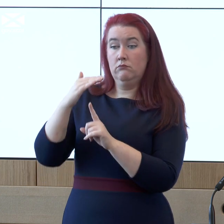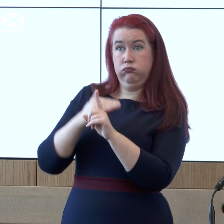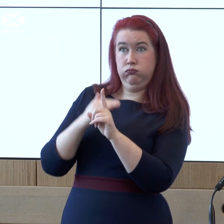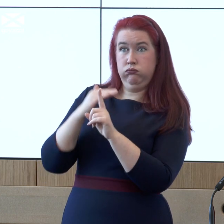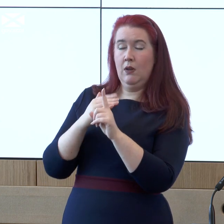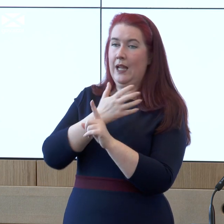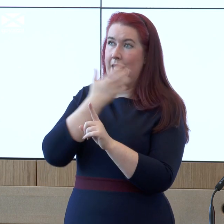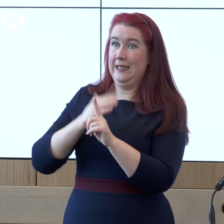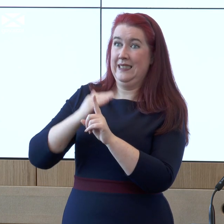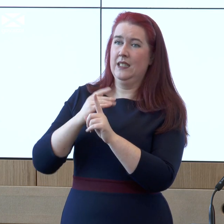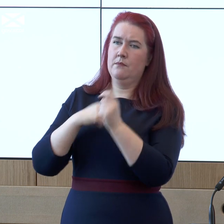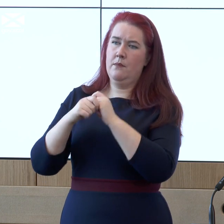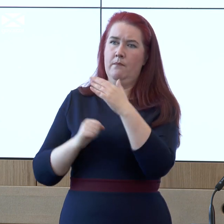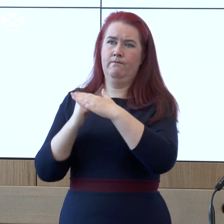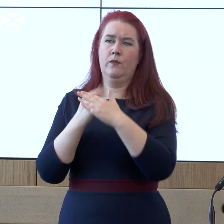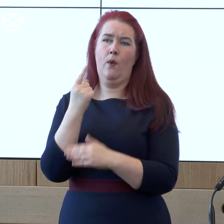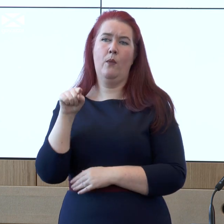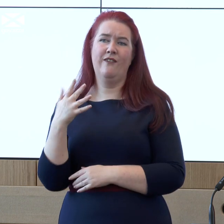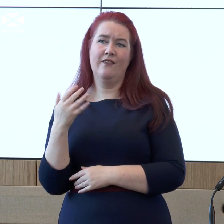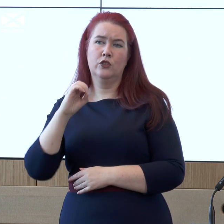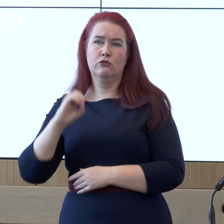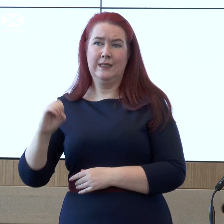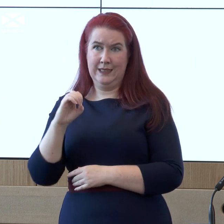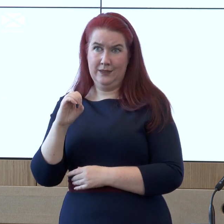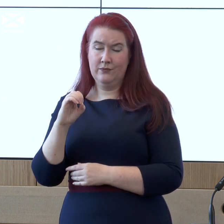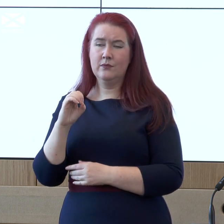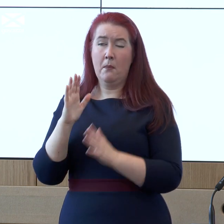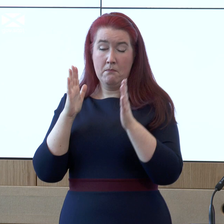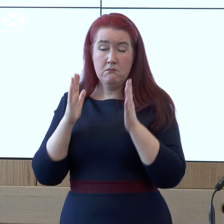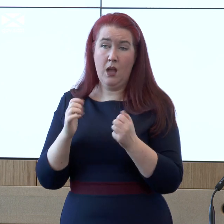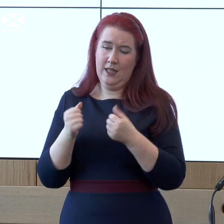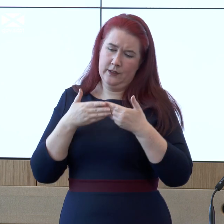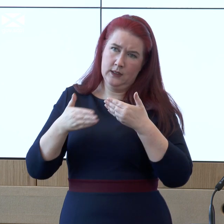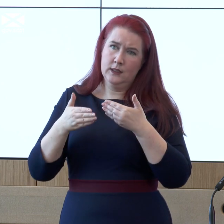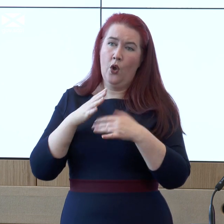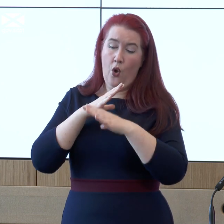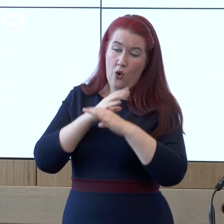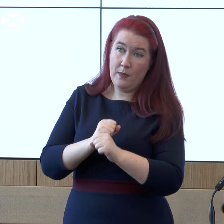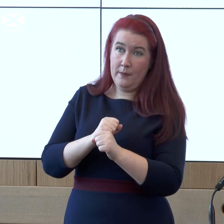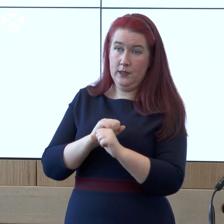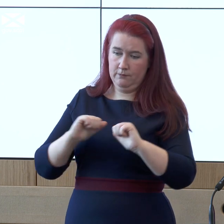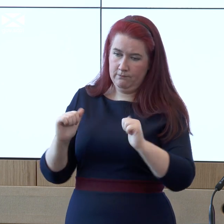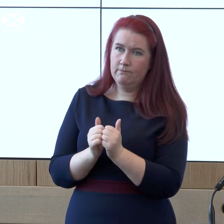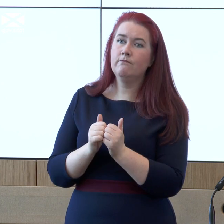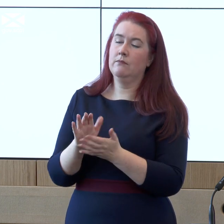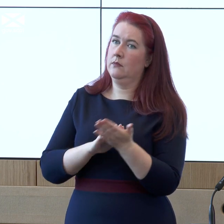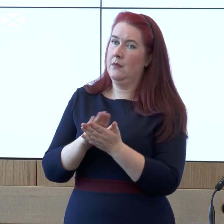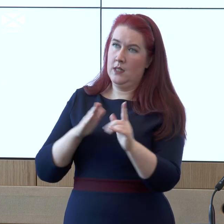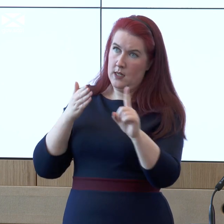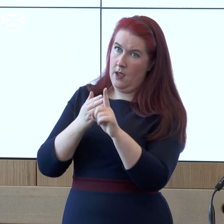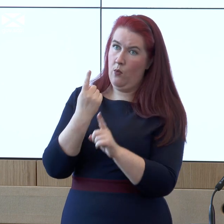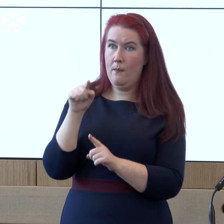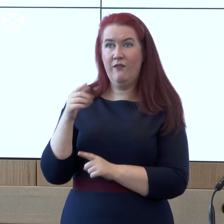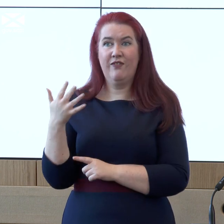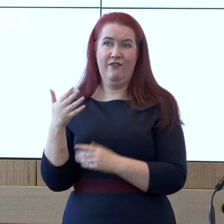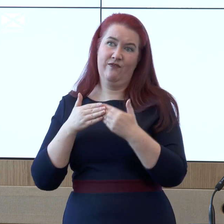degrees. At the very least, it must achieve near-term commitments that keep that objective well and truly alive in the